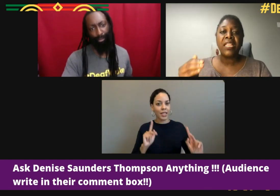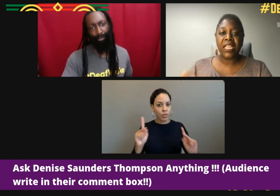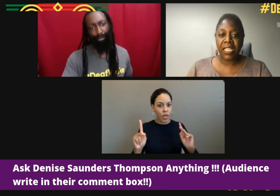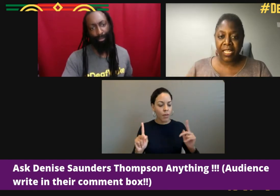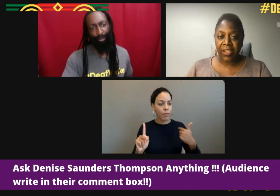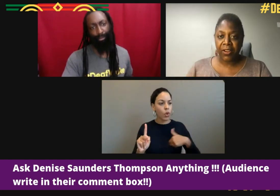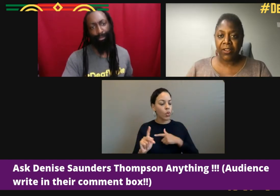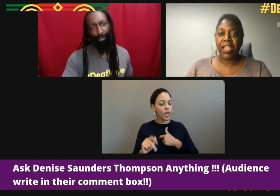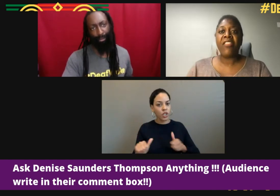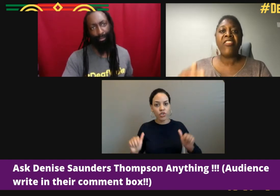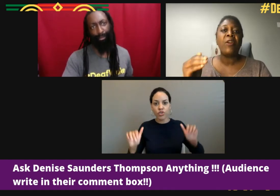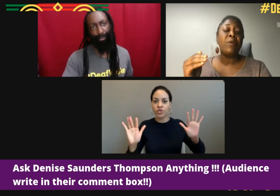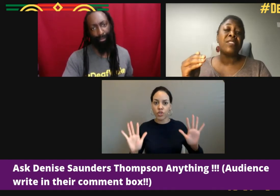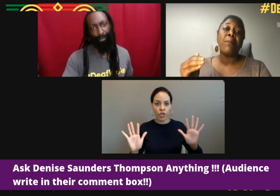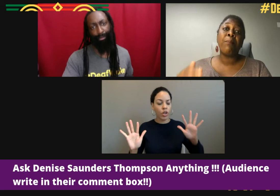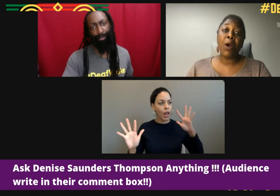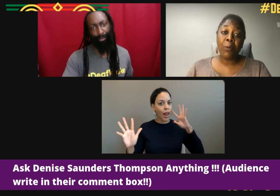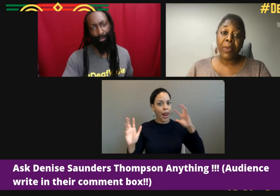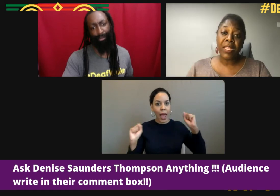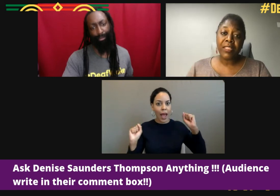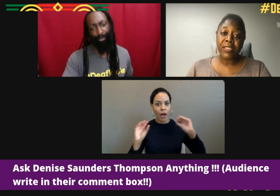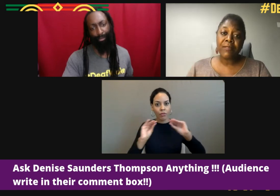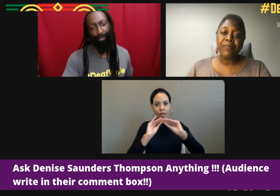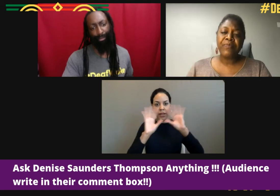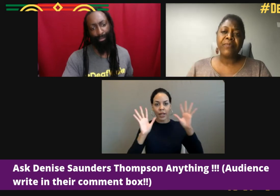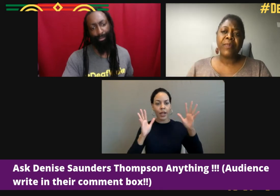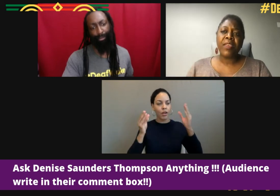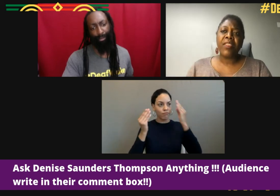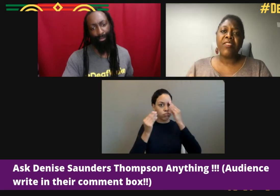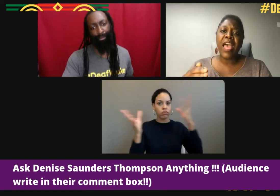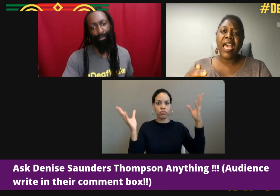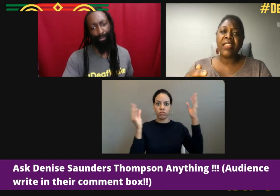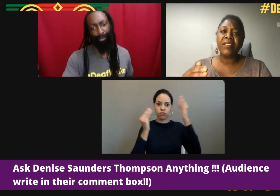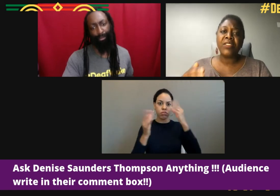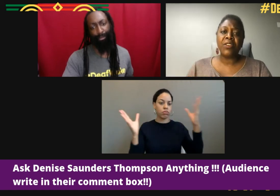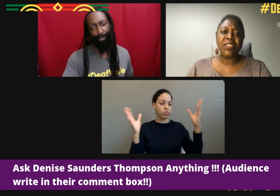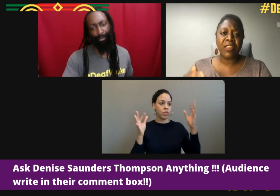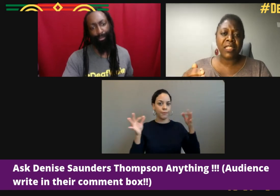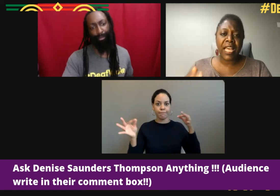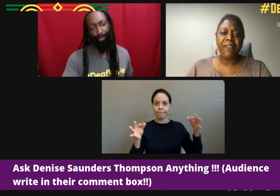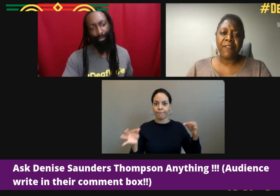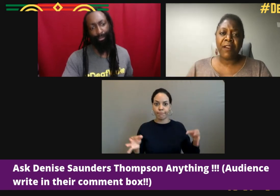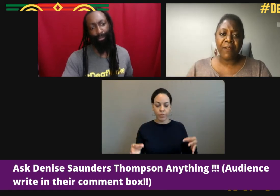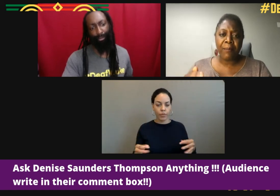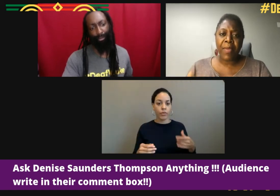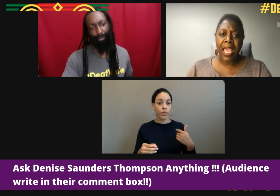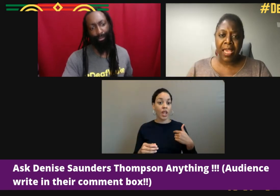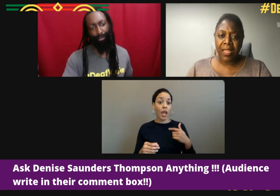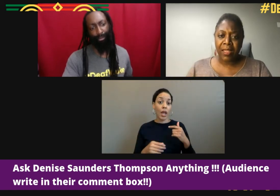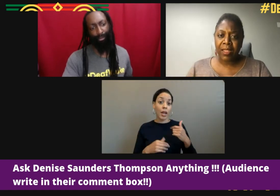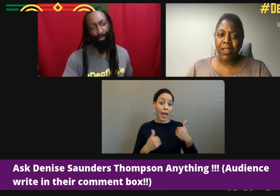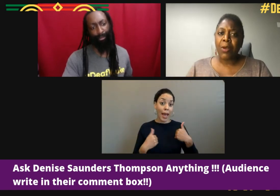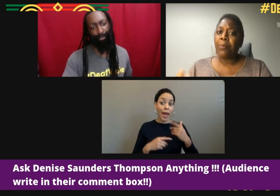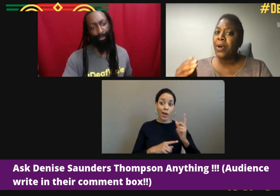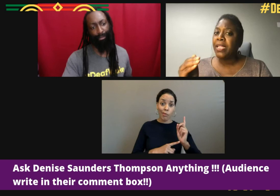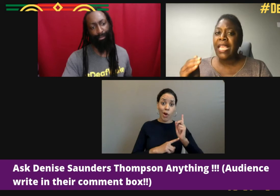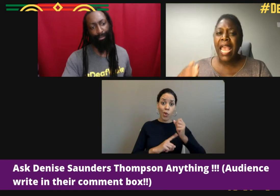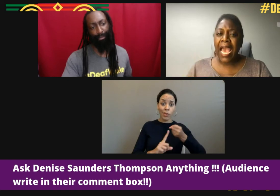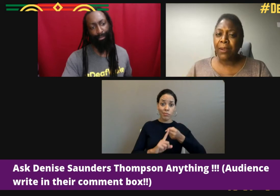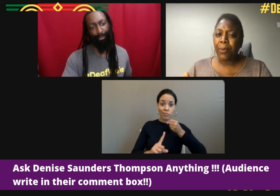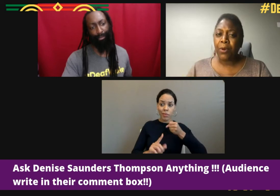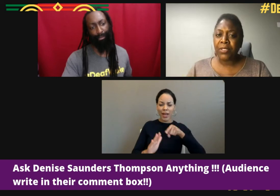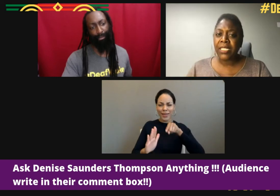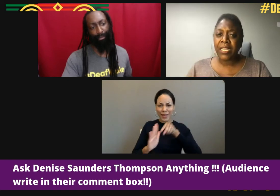loud and clear. And there was a moment that took the life of a man,